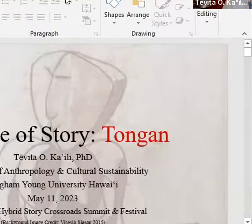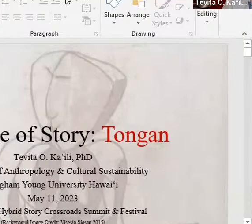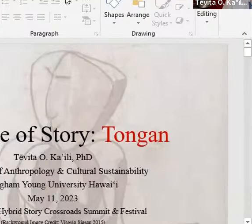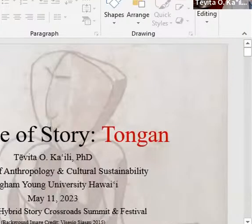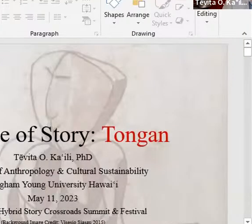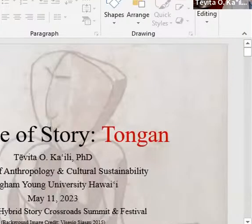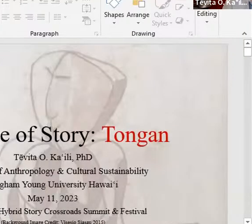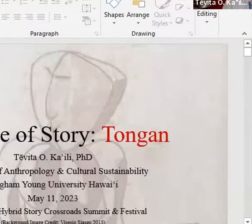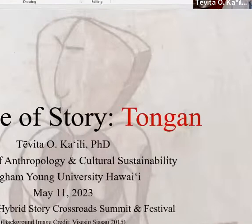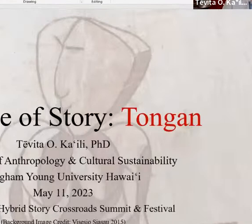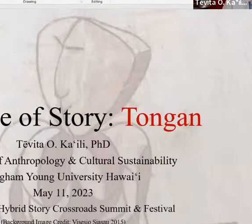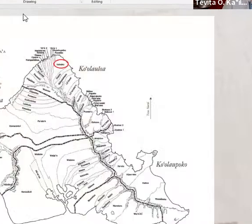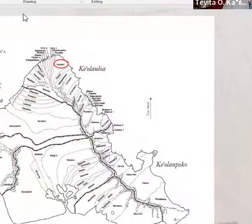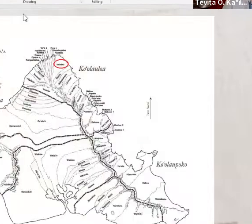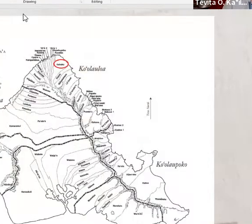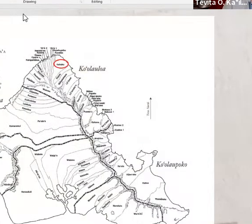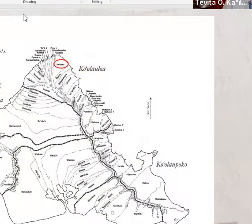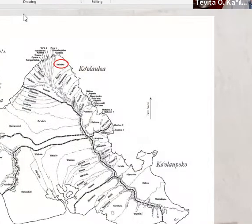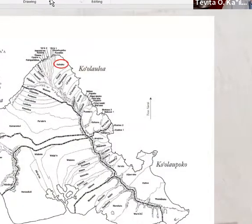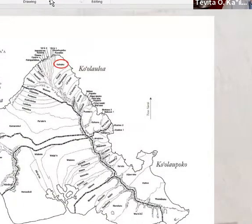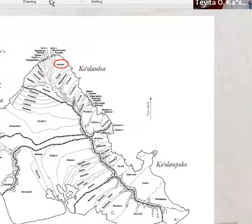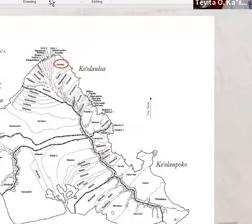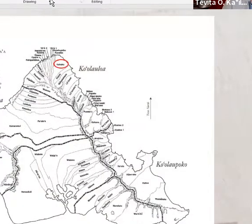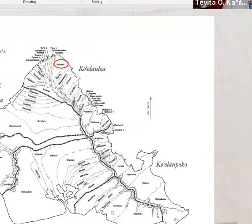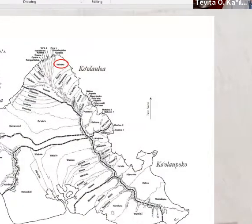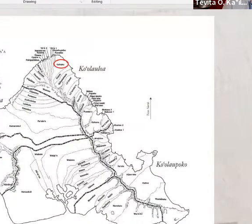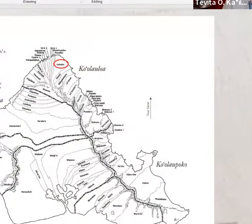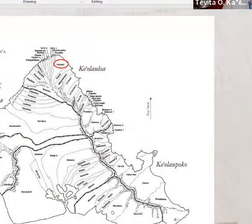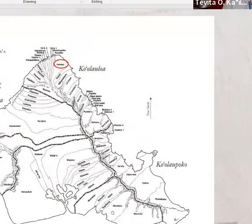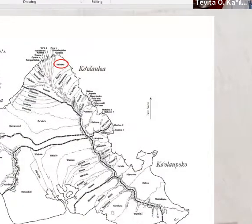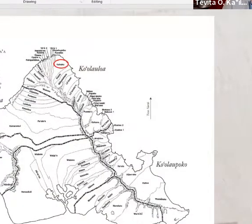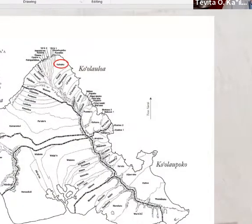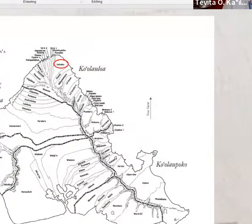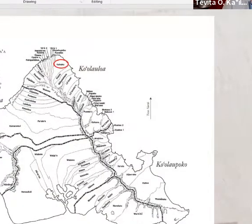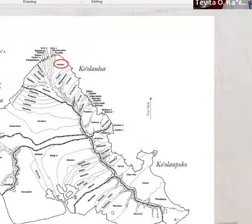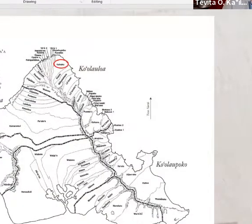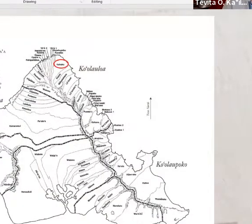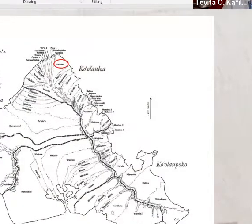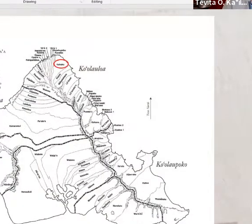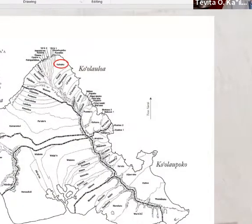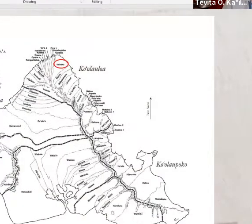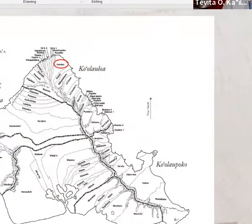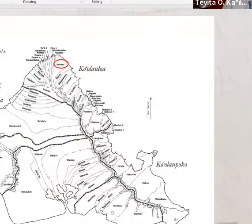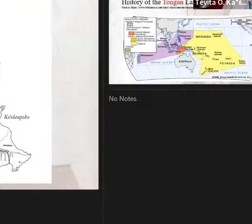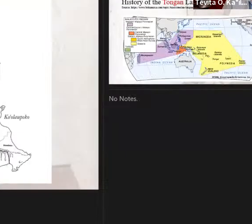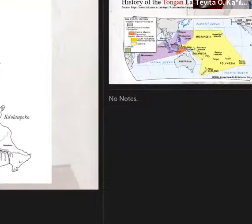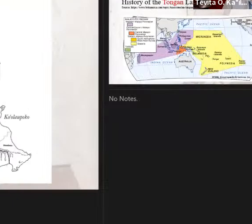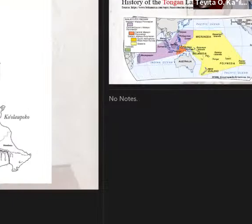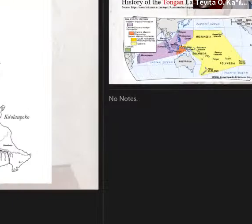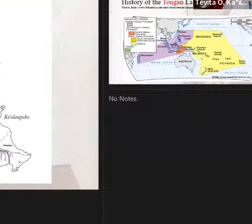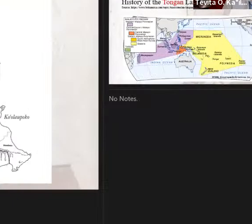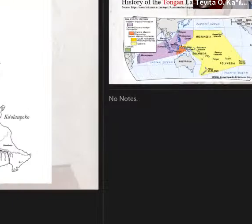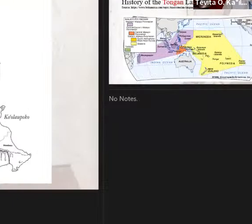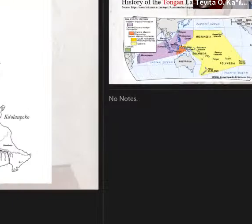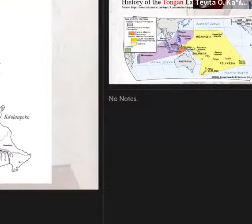go. All right. So hopefully you can see.